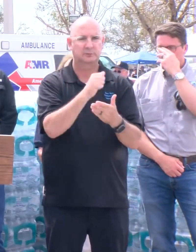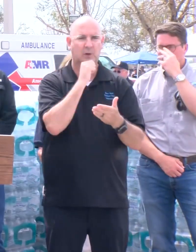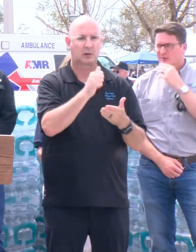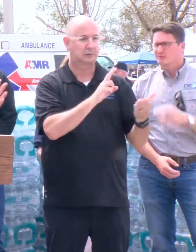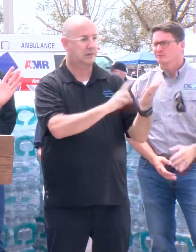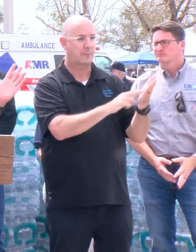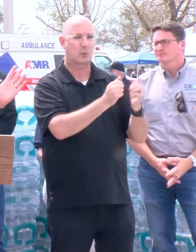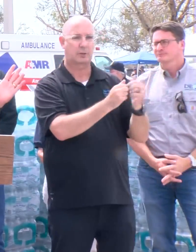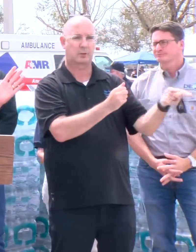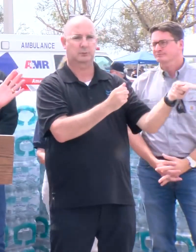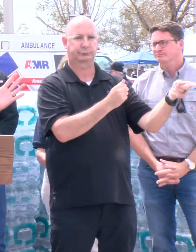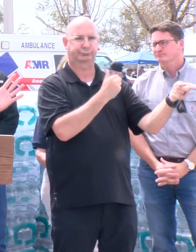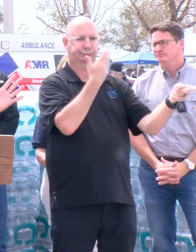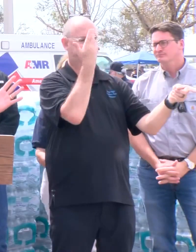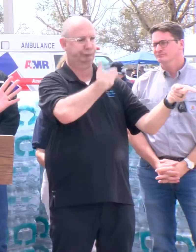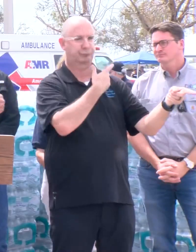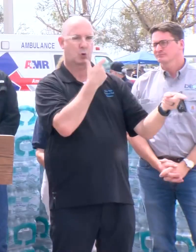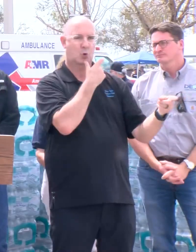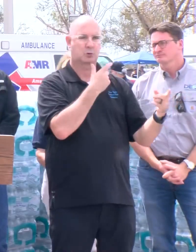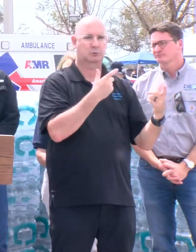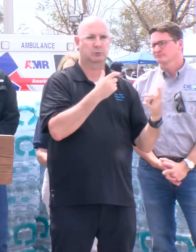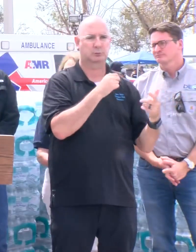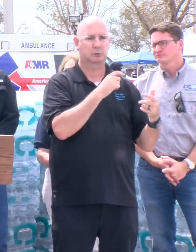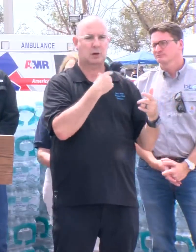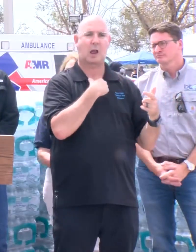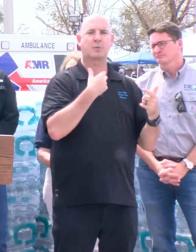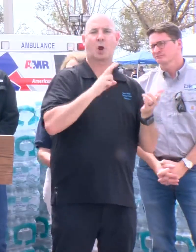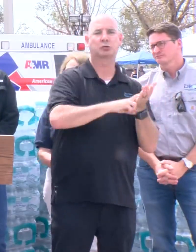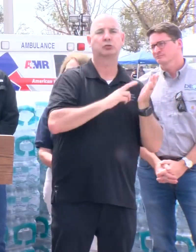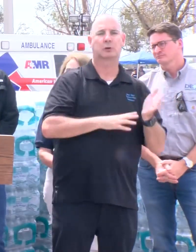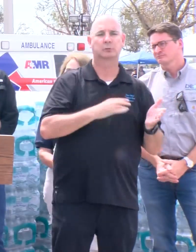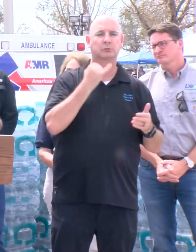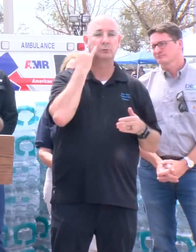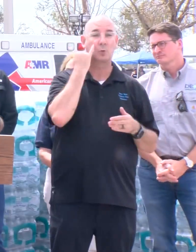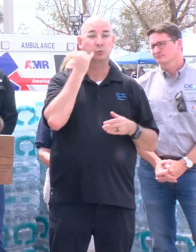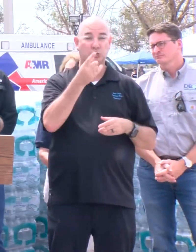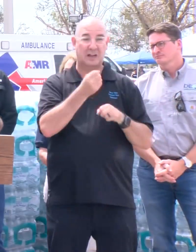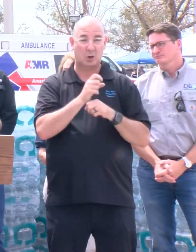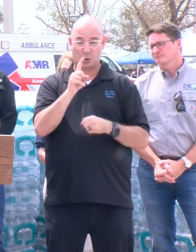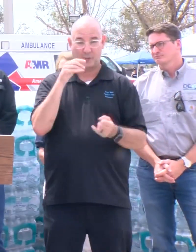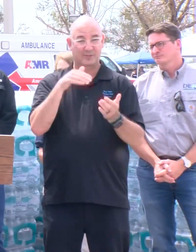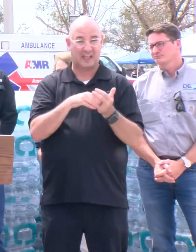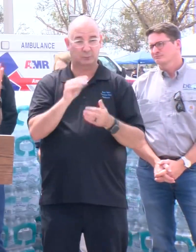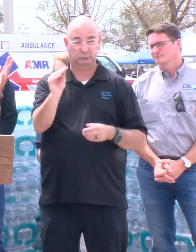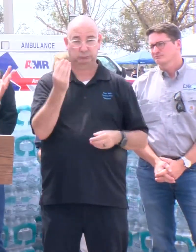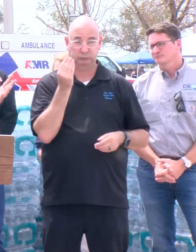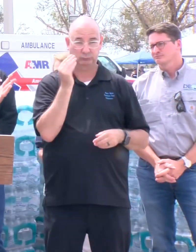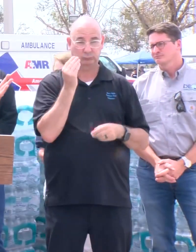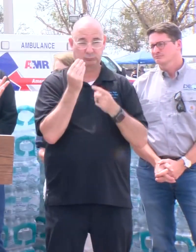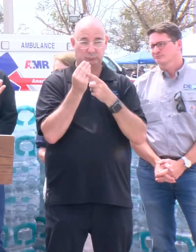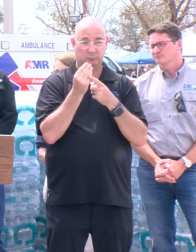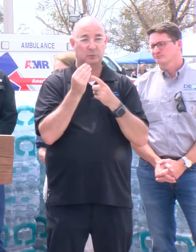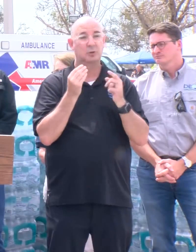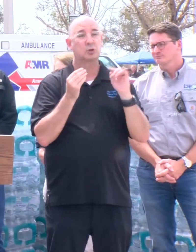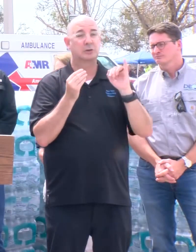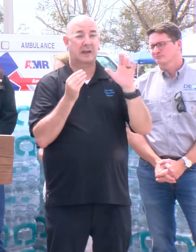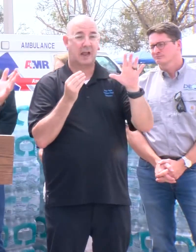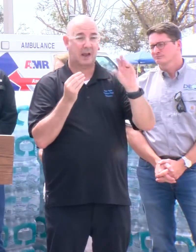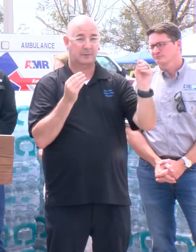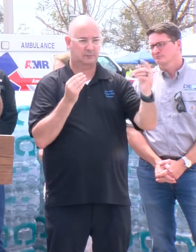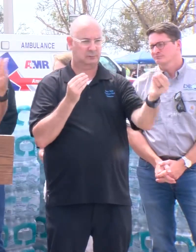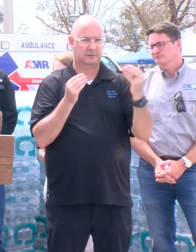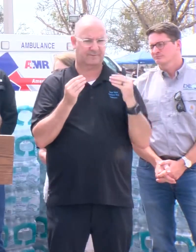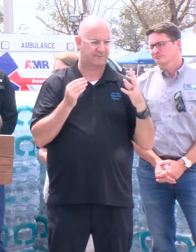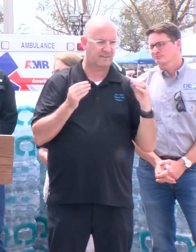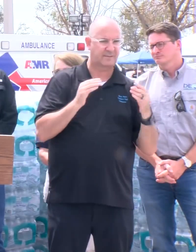get $100,000 potentially, but your carrier initially gives you $50,000, okay? And that's not enough to do the job. You get your